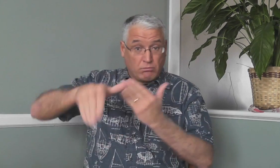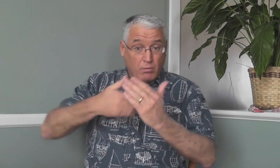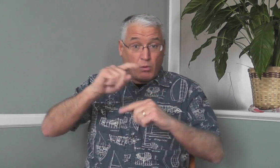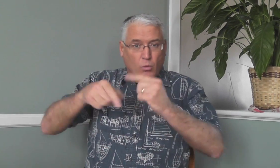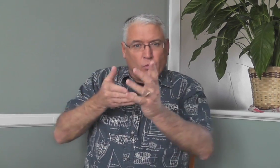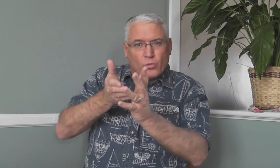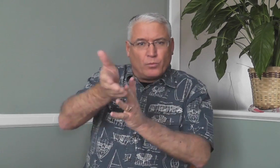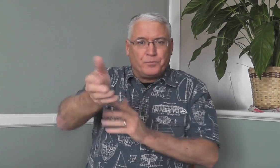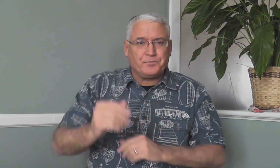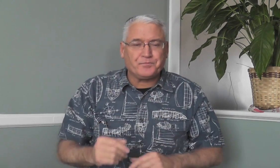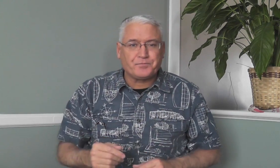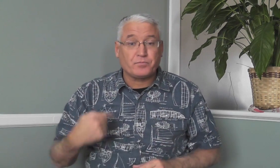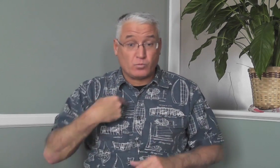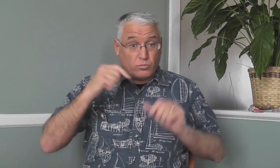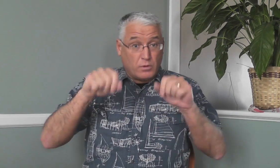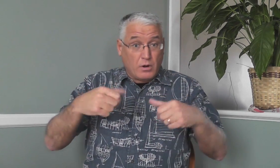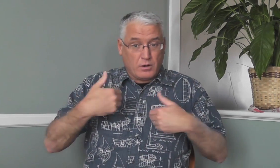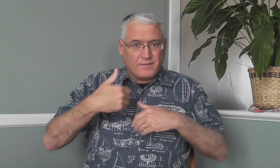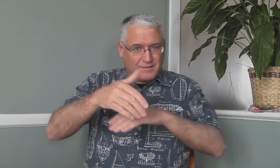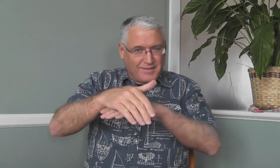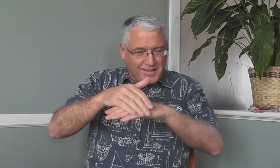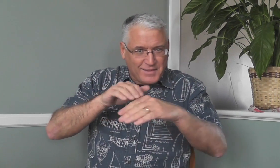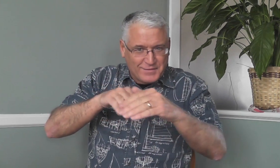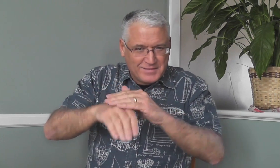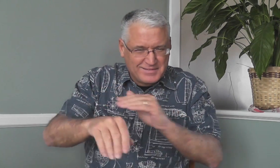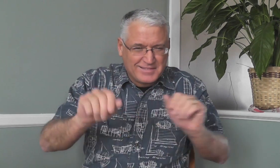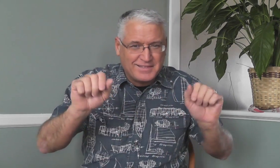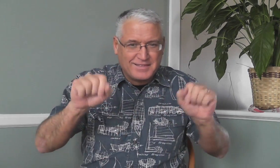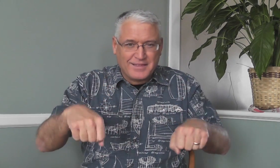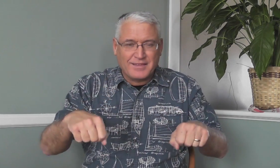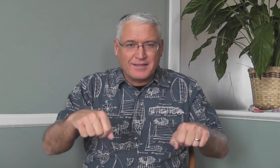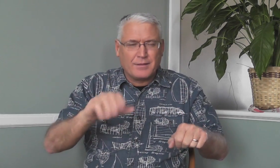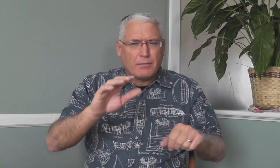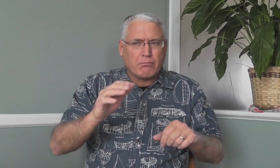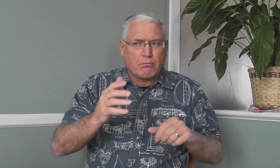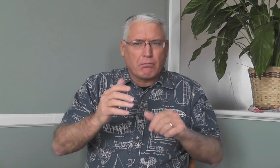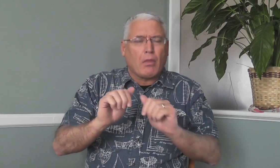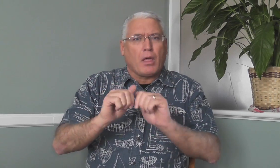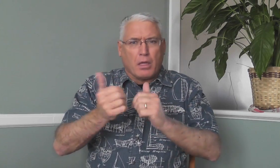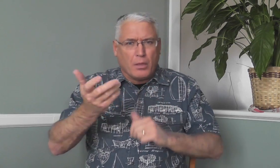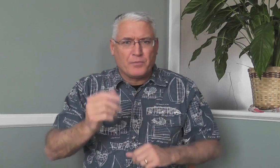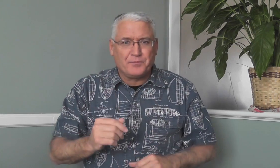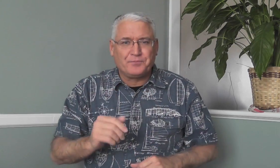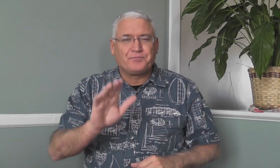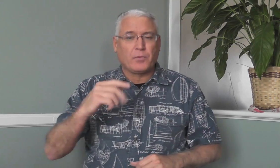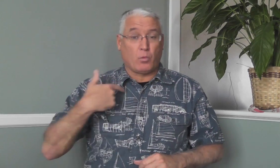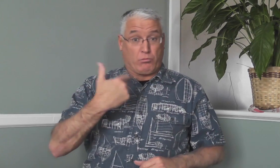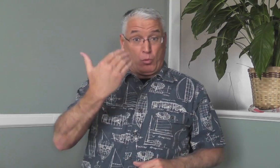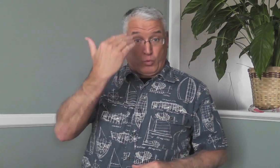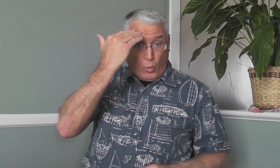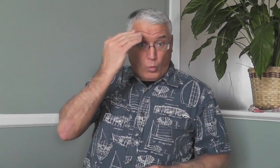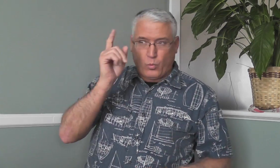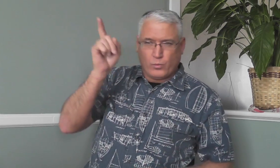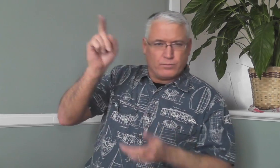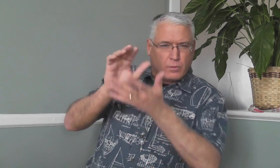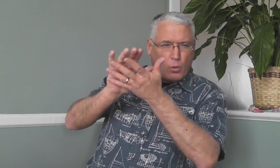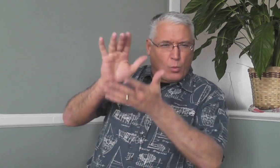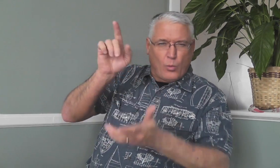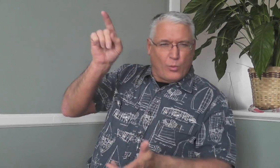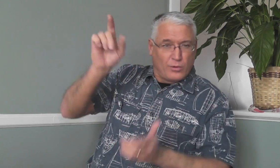tribulations? We all go through things, but we can be comforted. How? Well, we